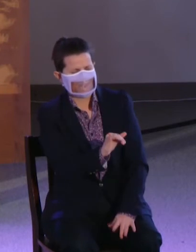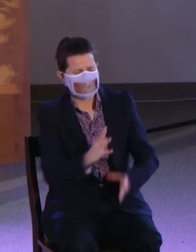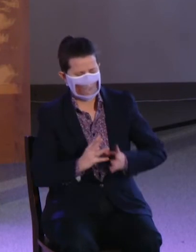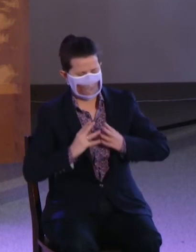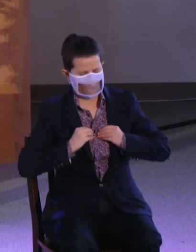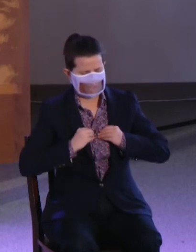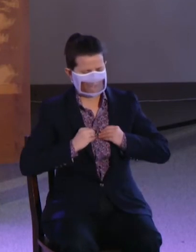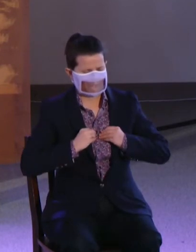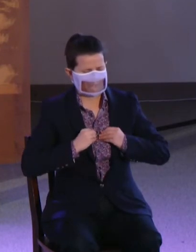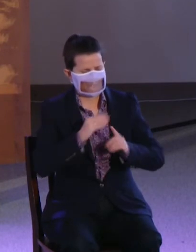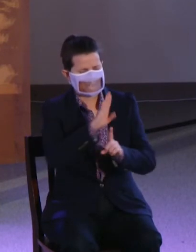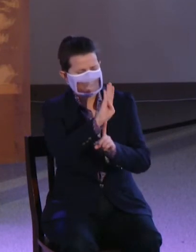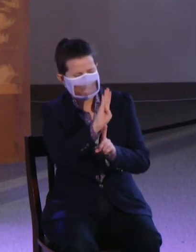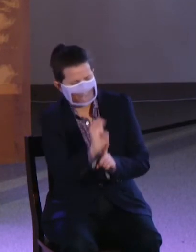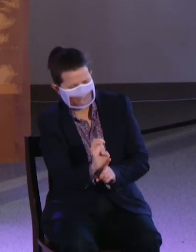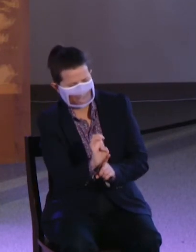be it.